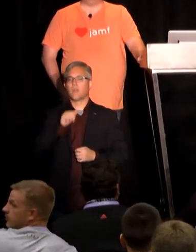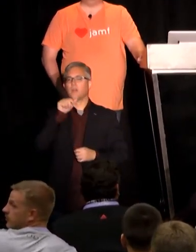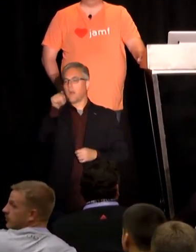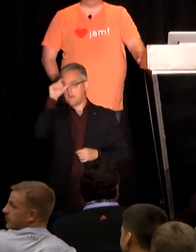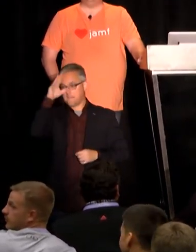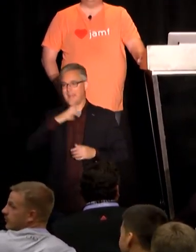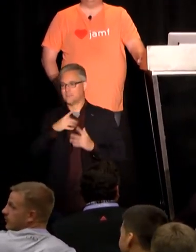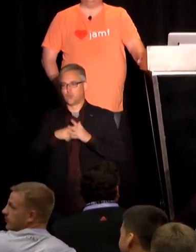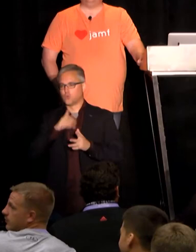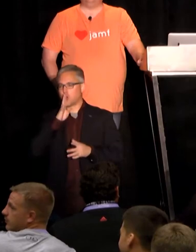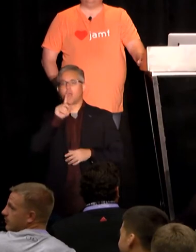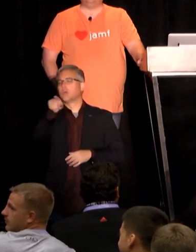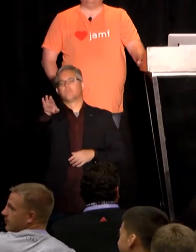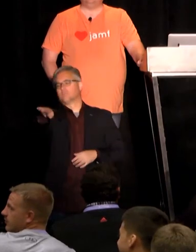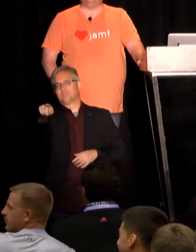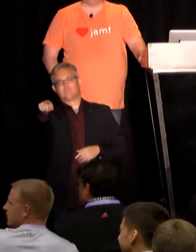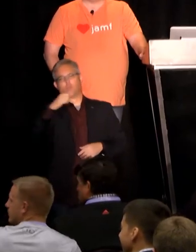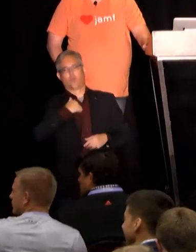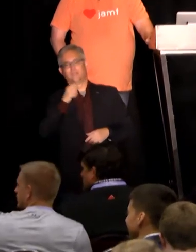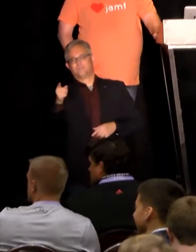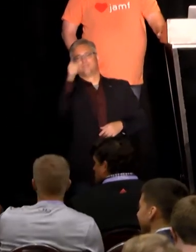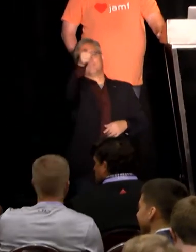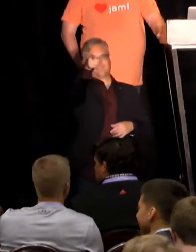We have to use the microphone.